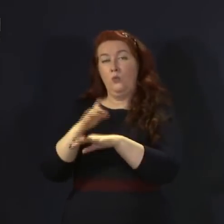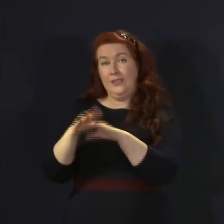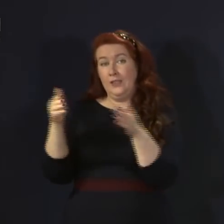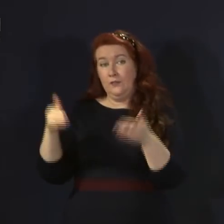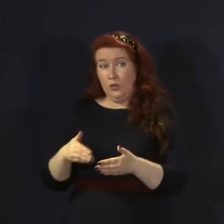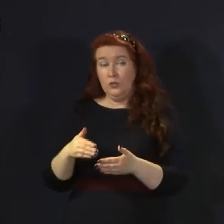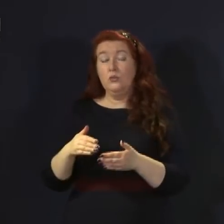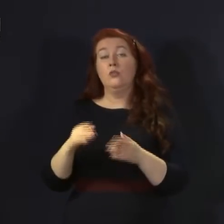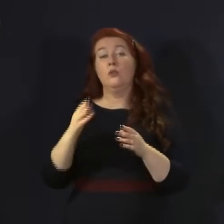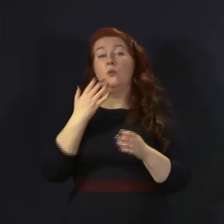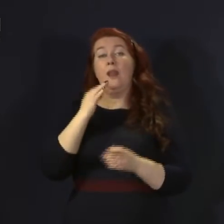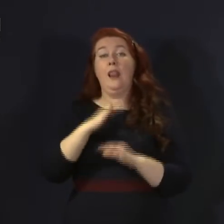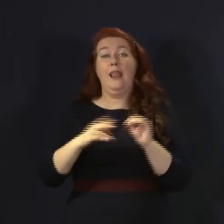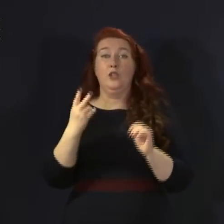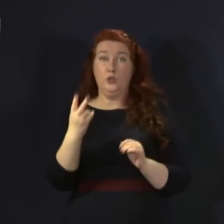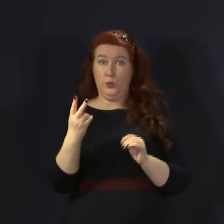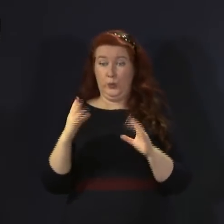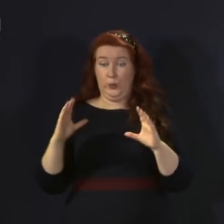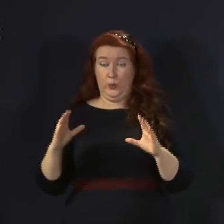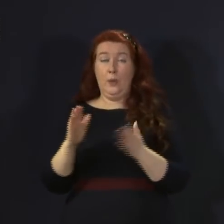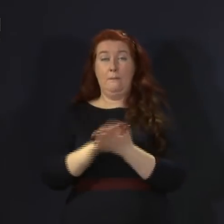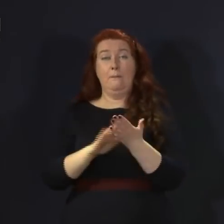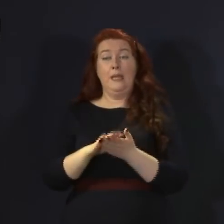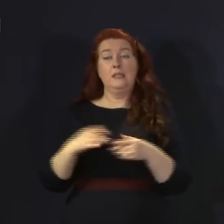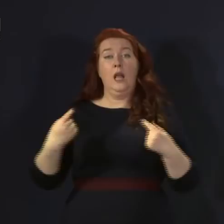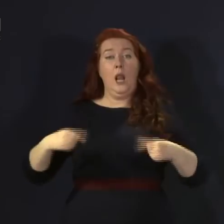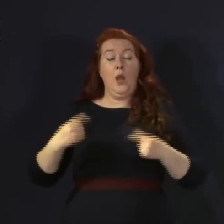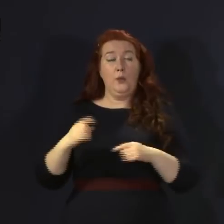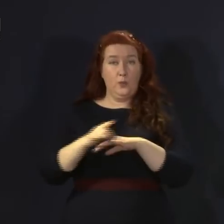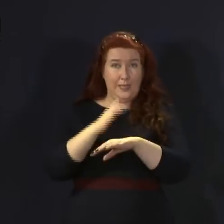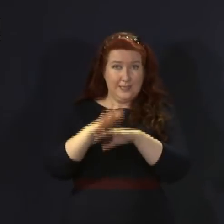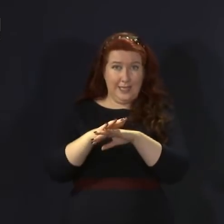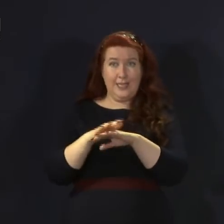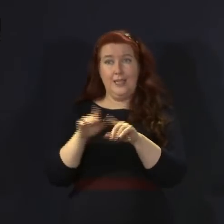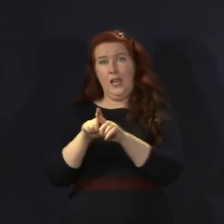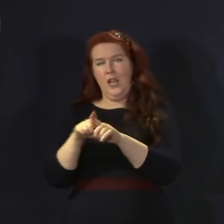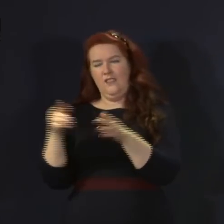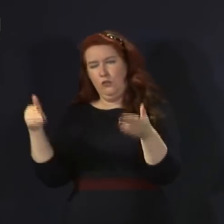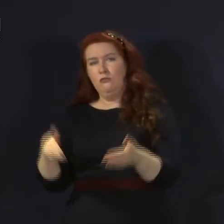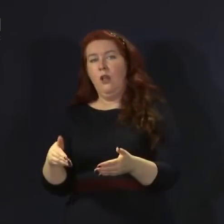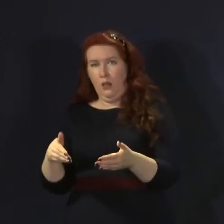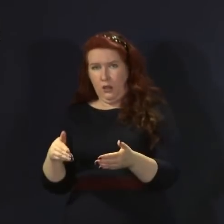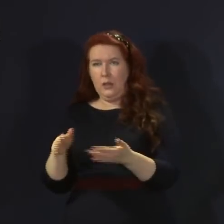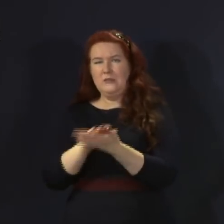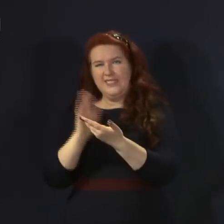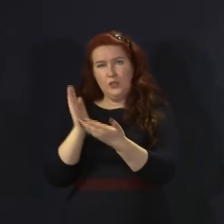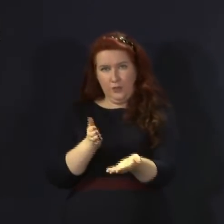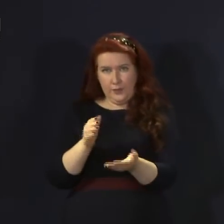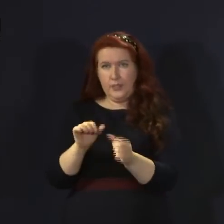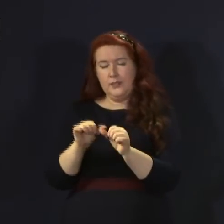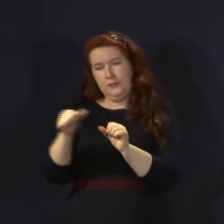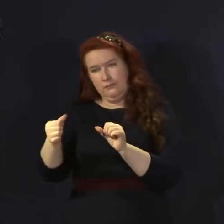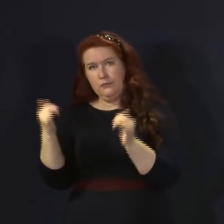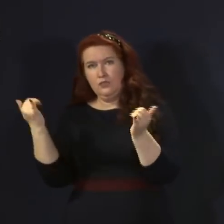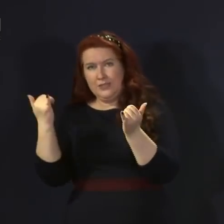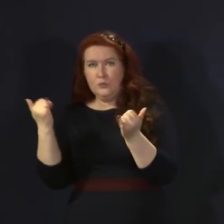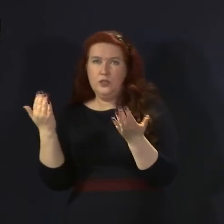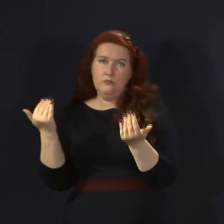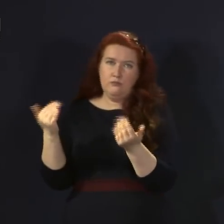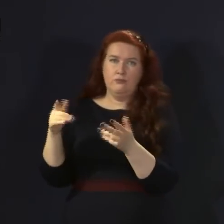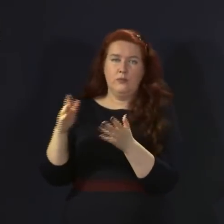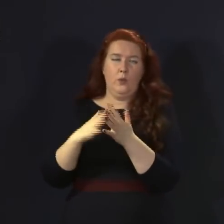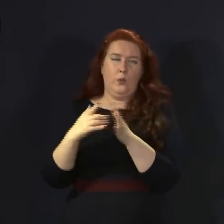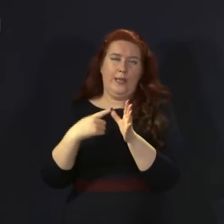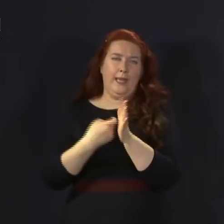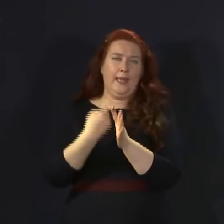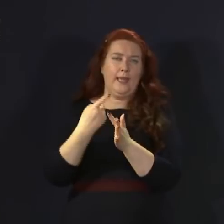level 2, the numbers at weddings and funerals, which is the services as well as the receptions or wakes